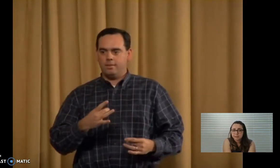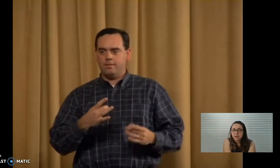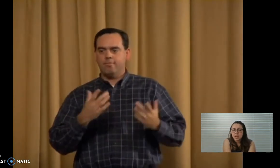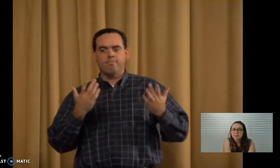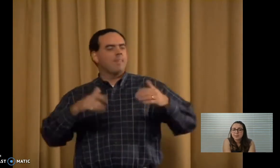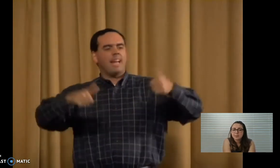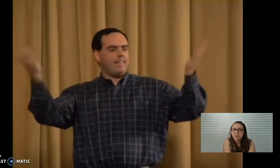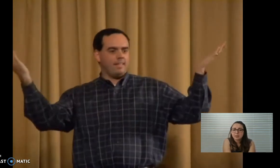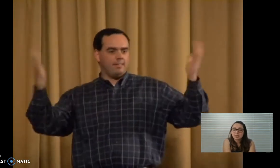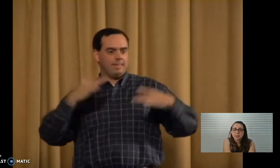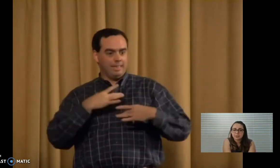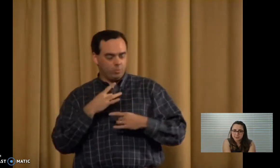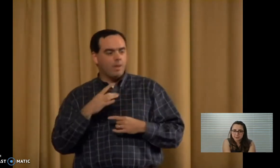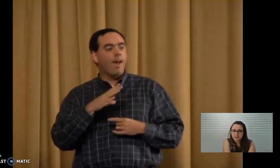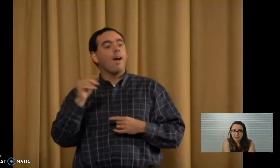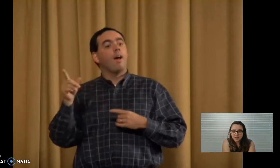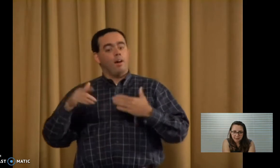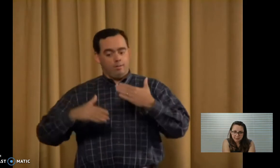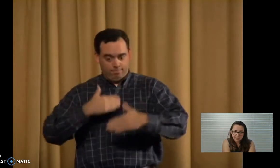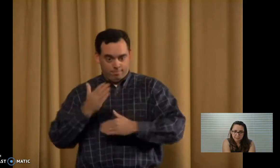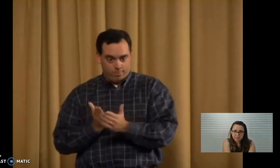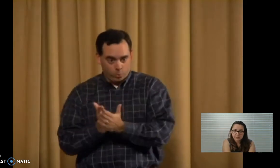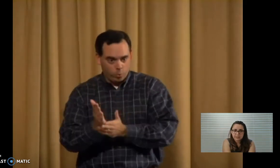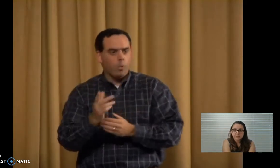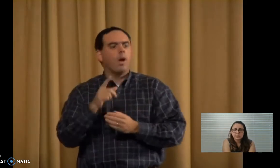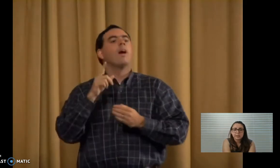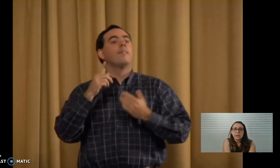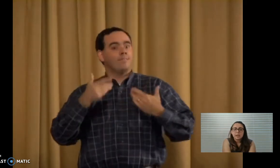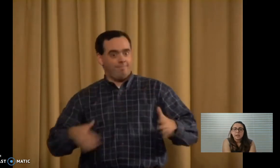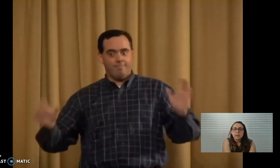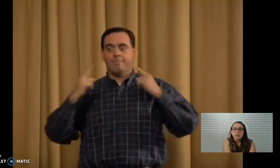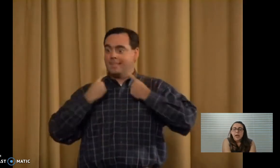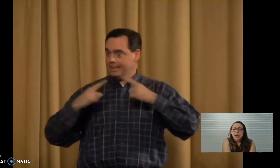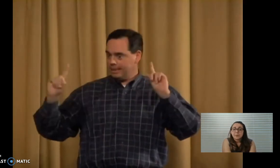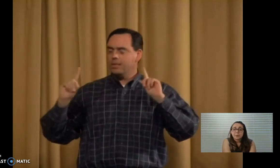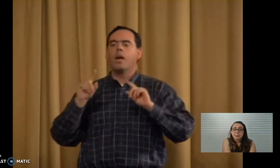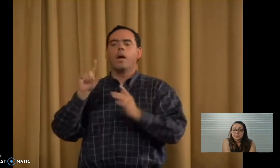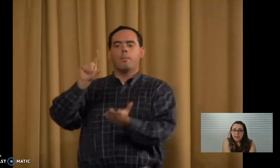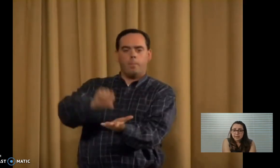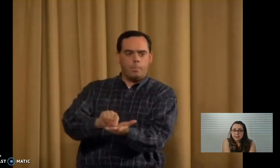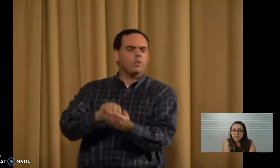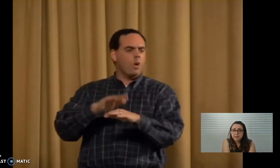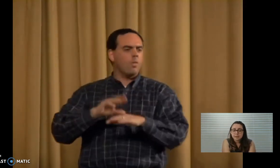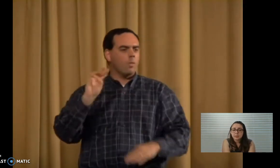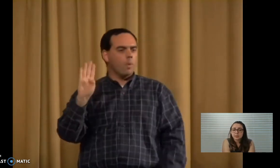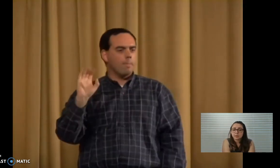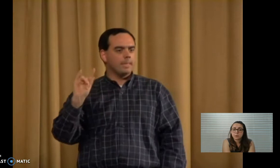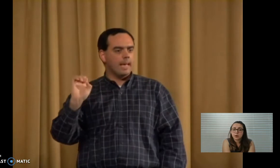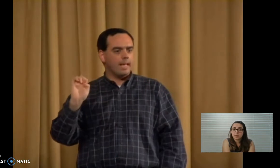project. That's something that you're interested in. It can be anything that's interesting. After you're through with that,